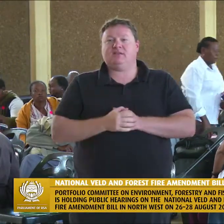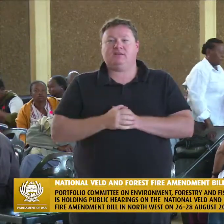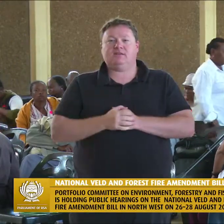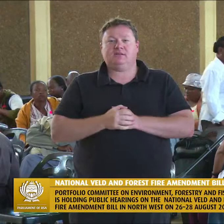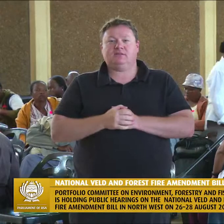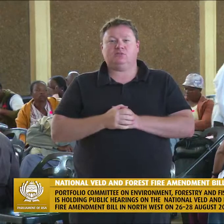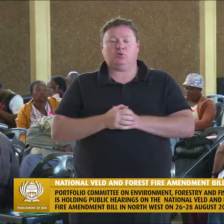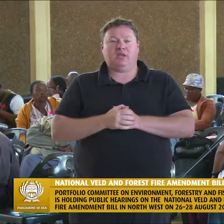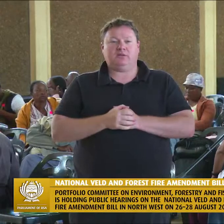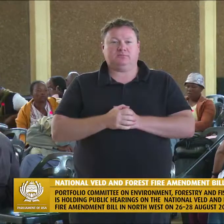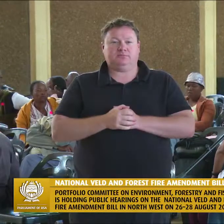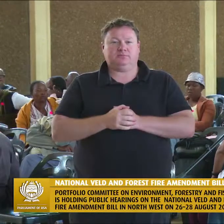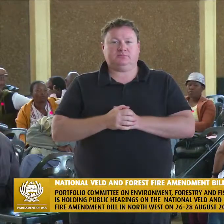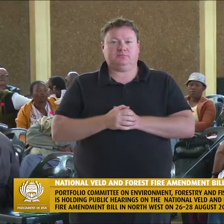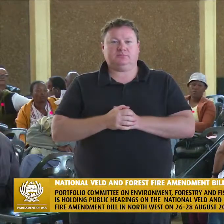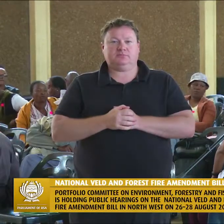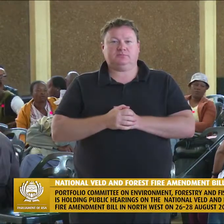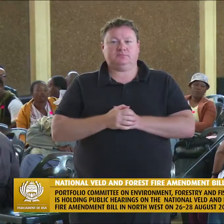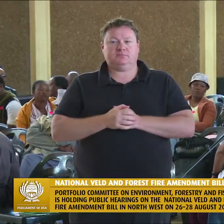foreign